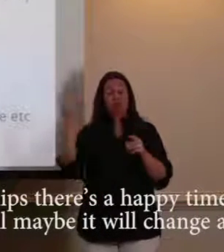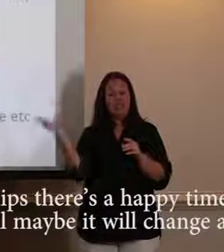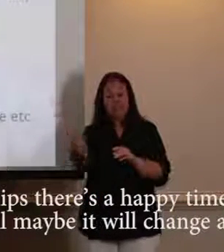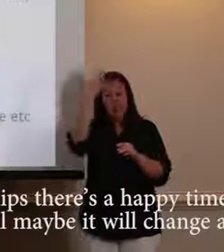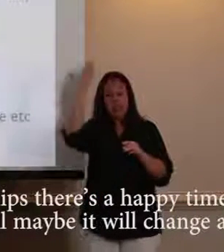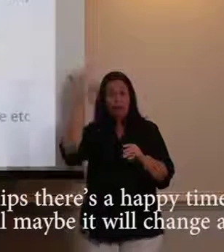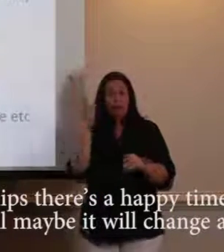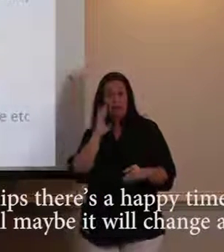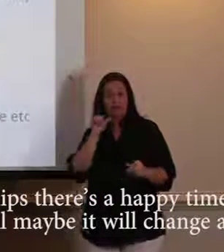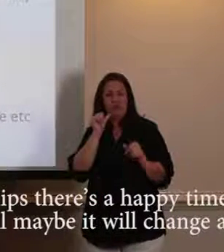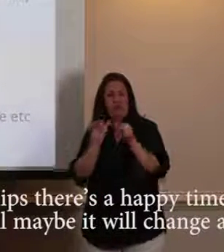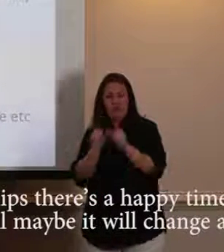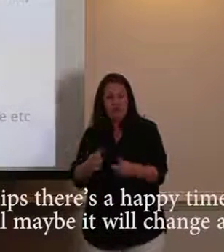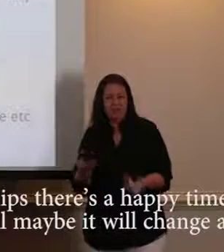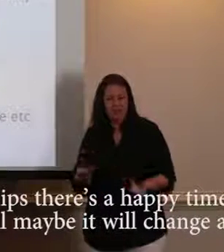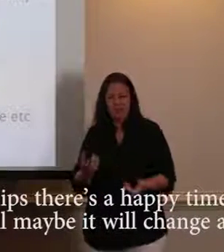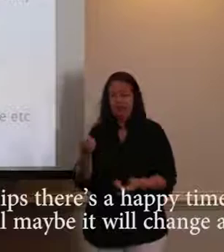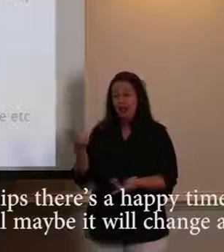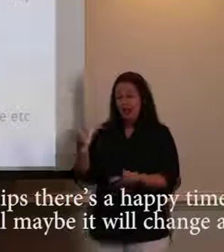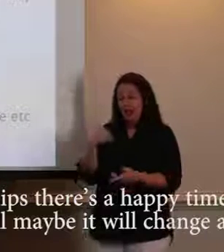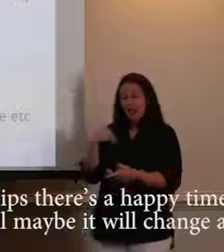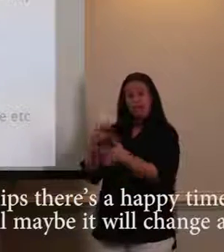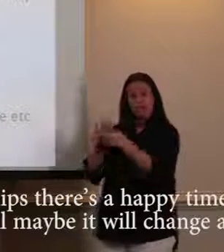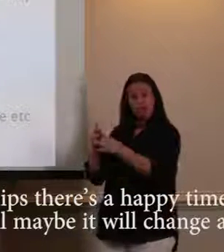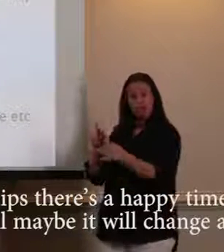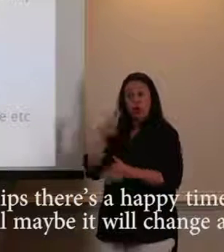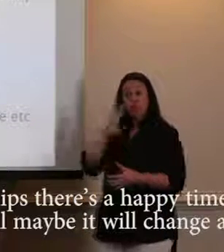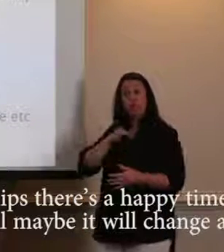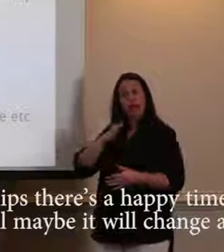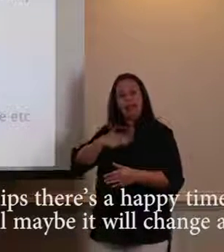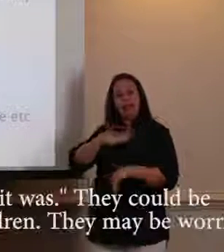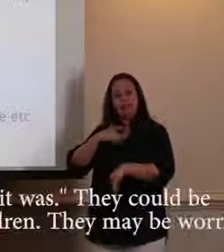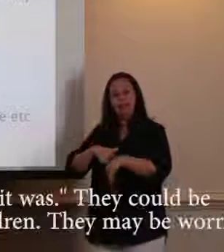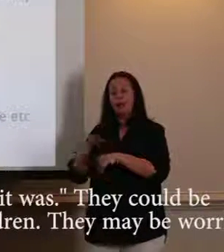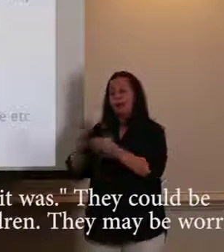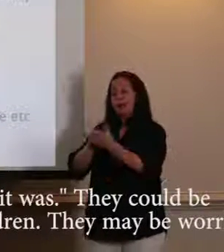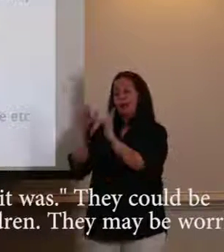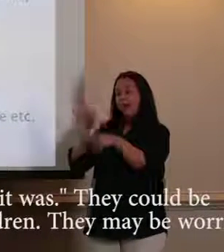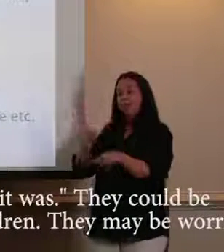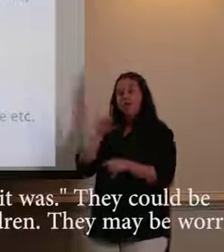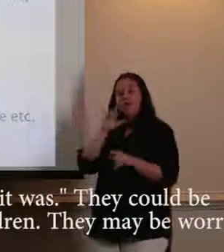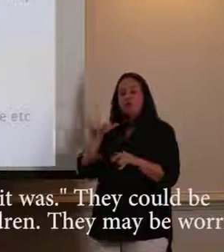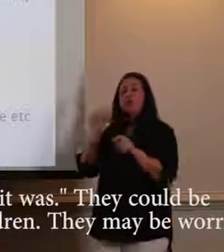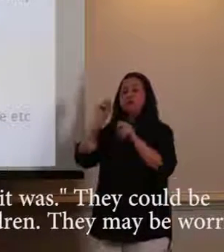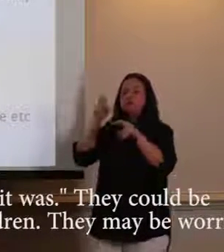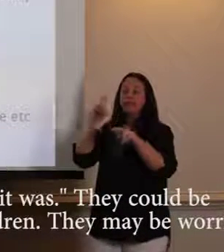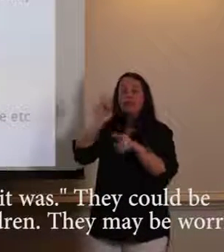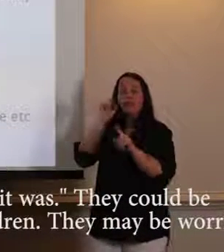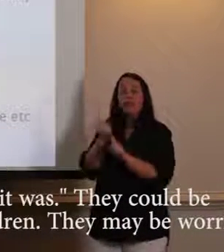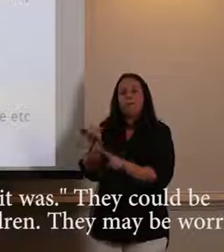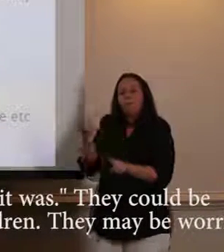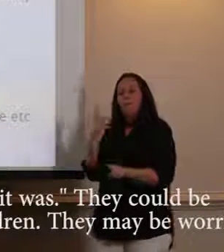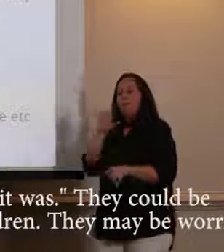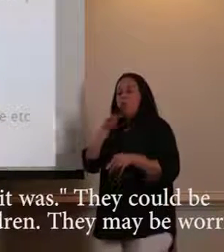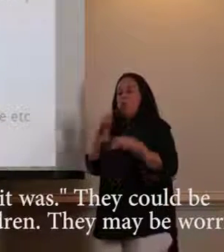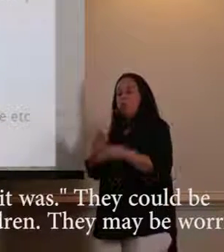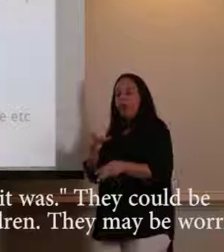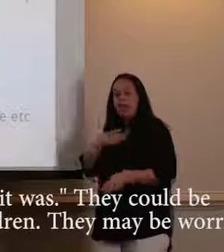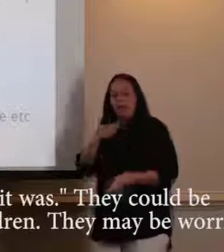relationships, there's a happy time and they think, oh gosh, well maybe it'll change and maybe I'll go back to how it was. They could be scared that they may lose the